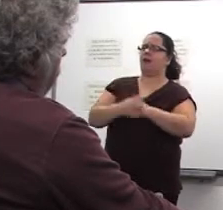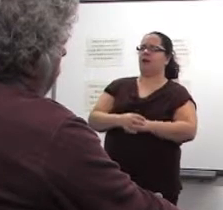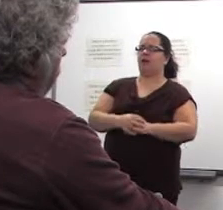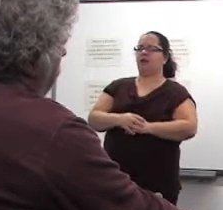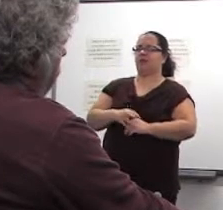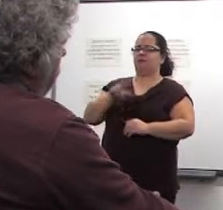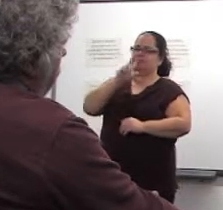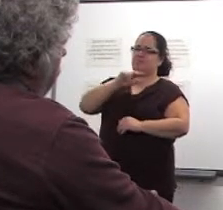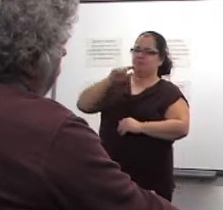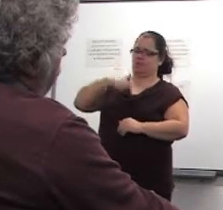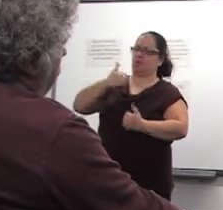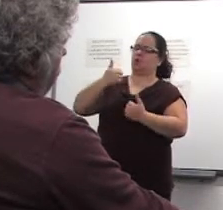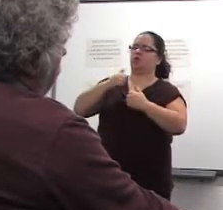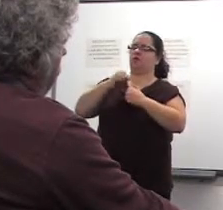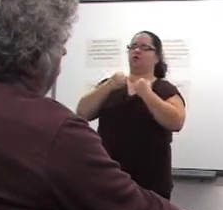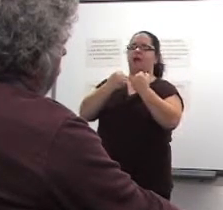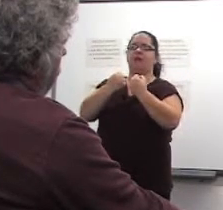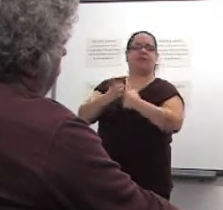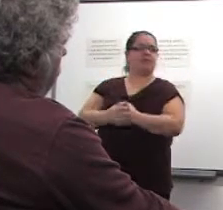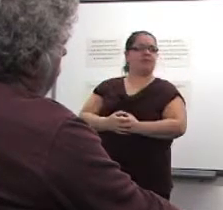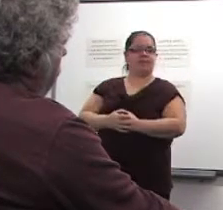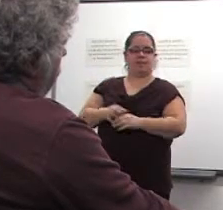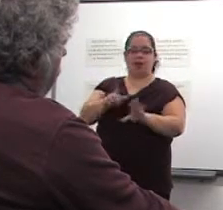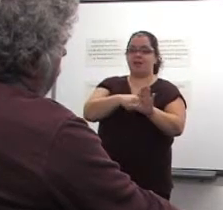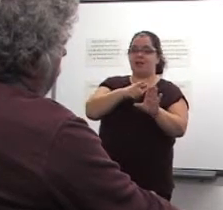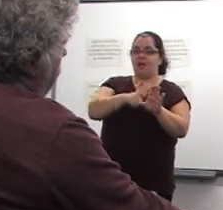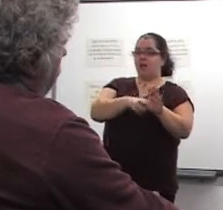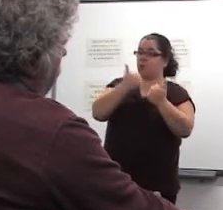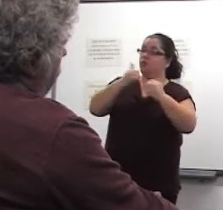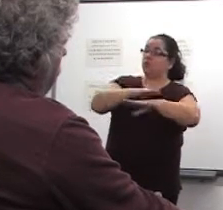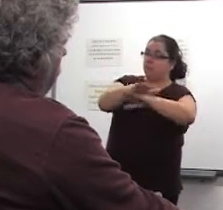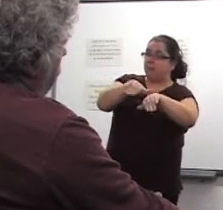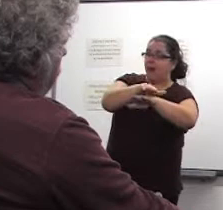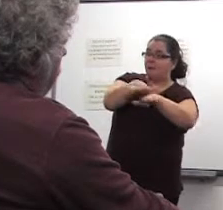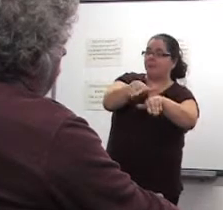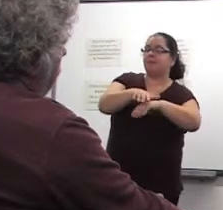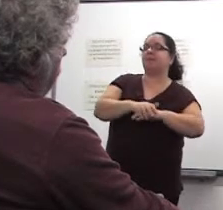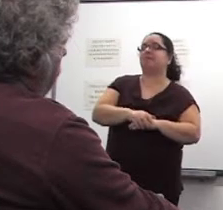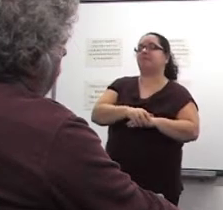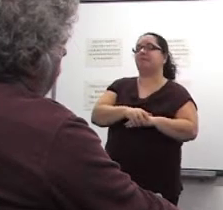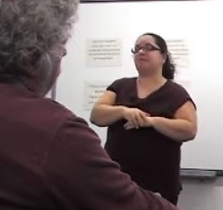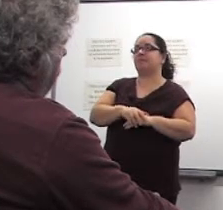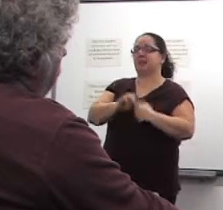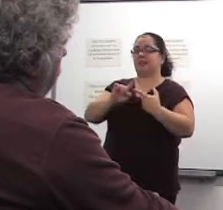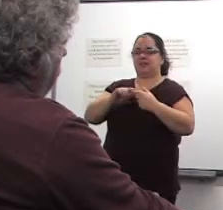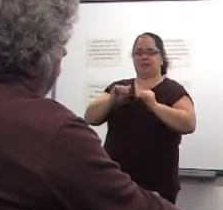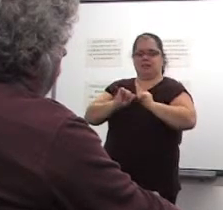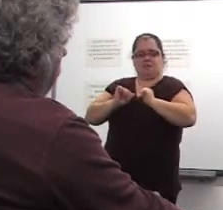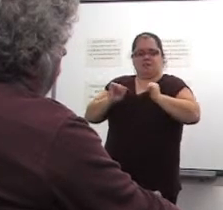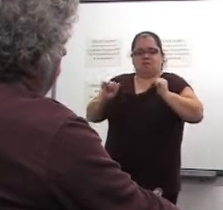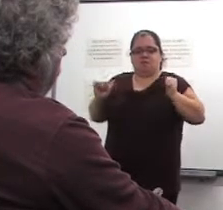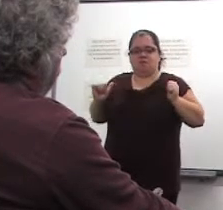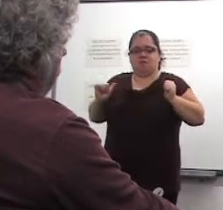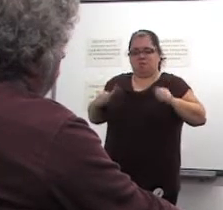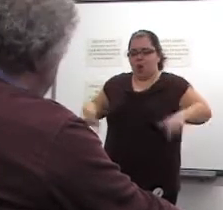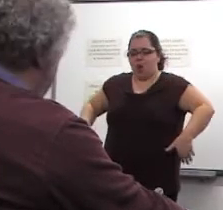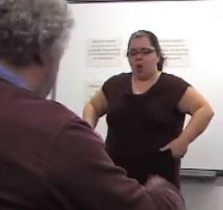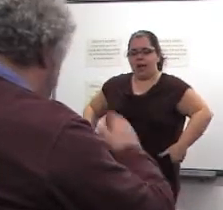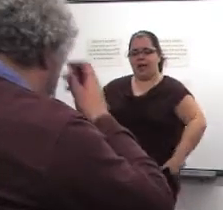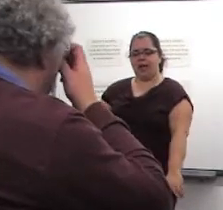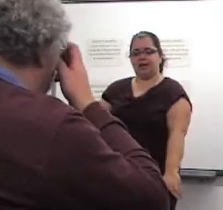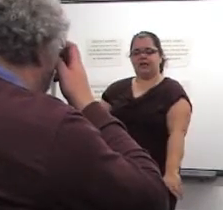soft, oaked voice. As a young man, he had been a good swimmer, and he still had the broad shoulders and long